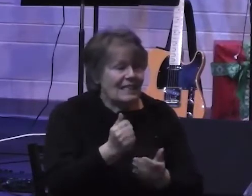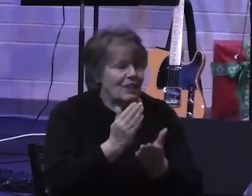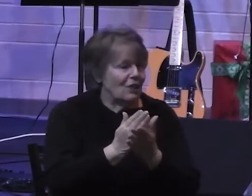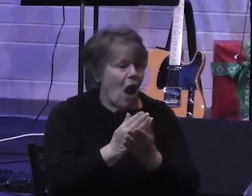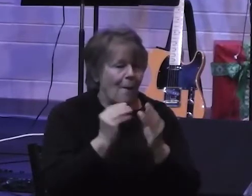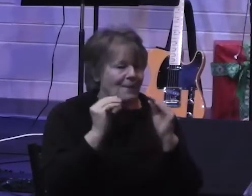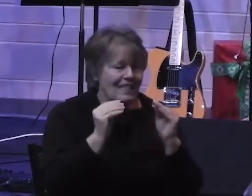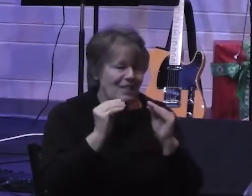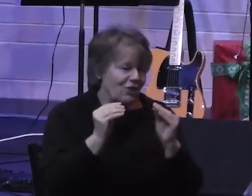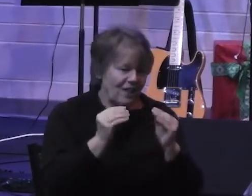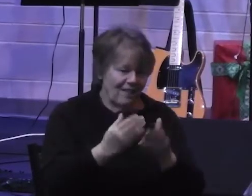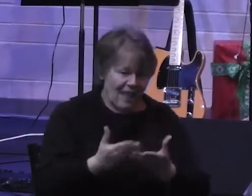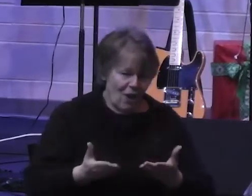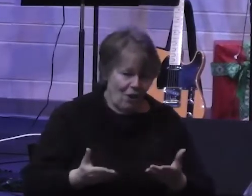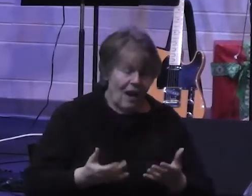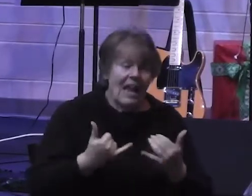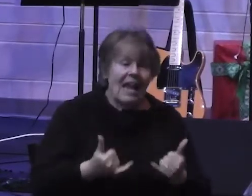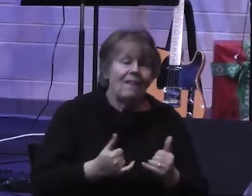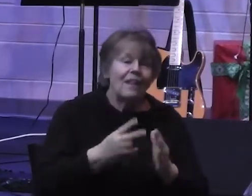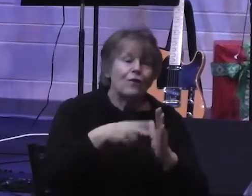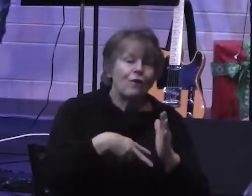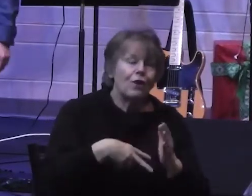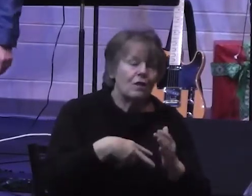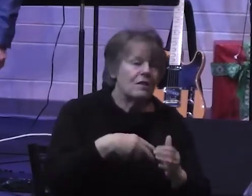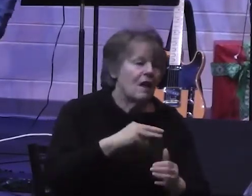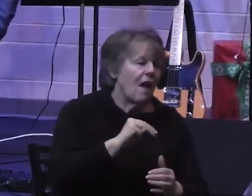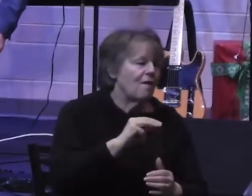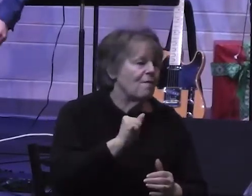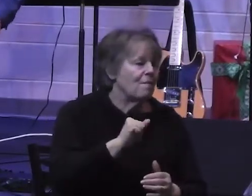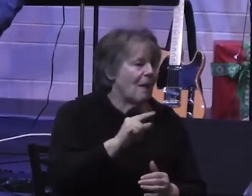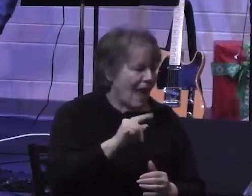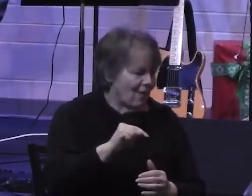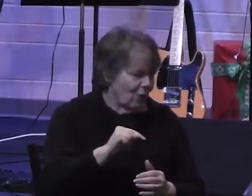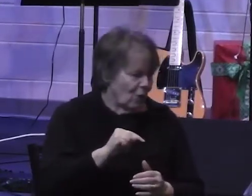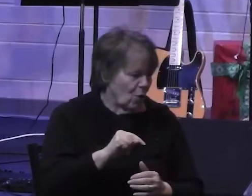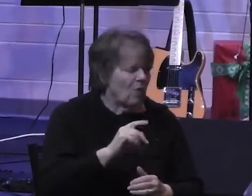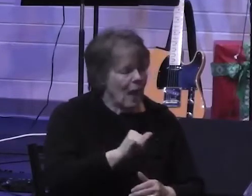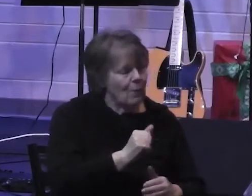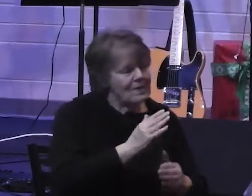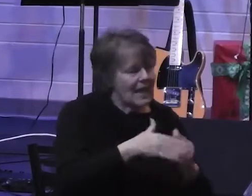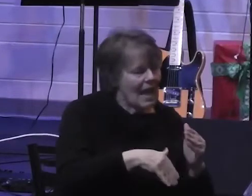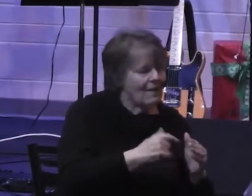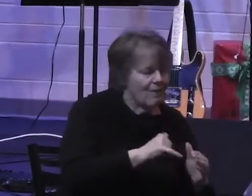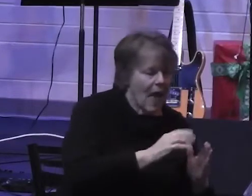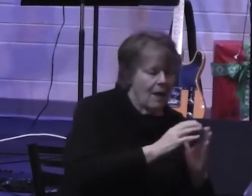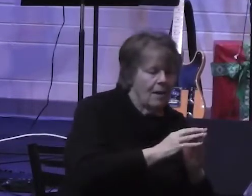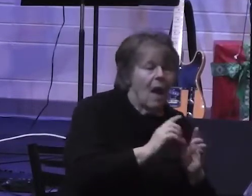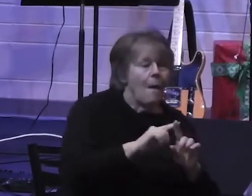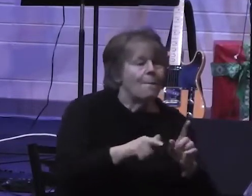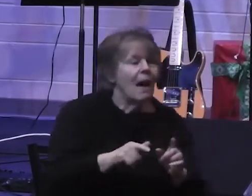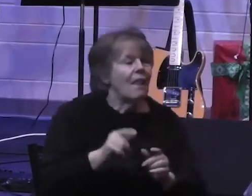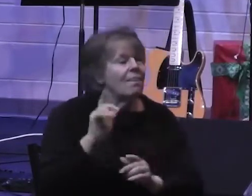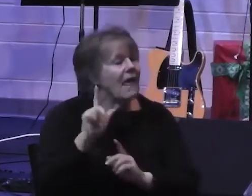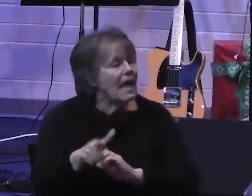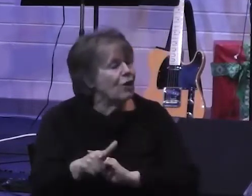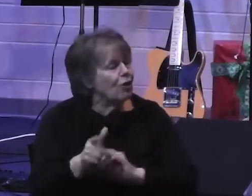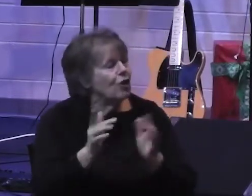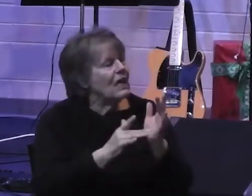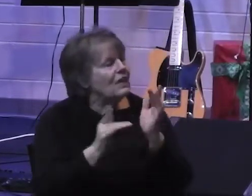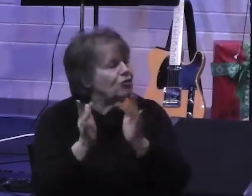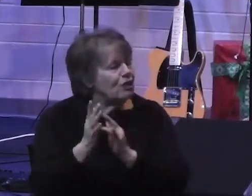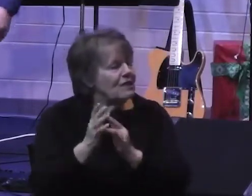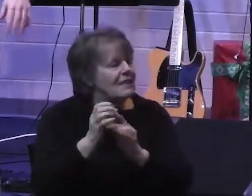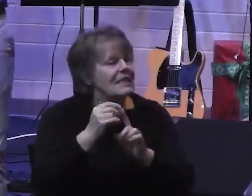his teaching there. In this particular verse in Matthew, that's kind of the end of the passage, but Jesus expands this idea later because he